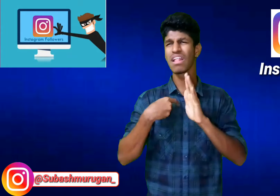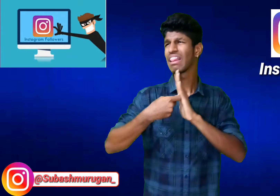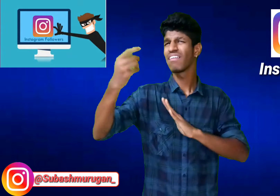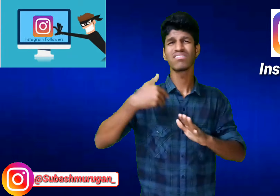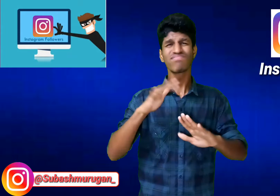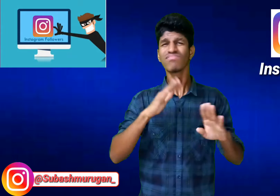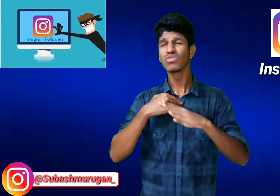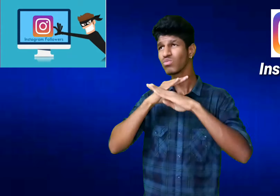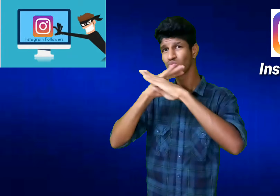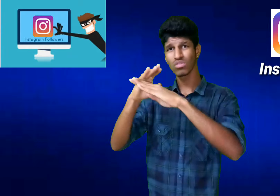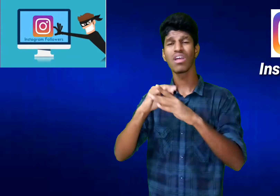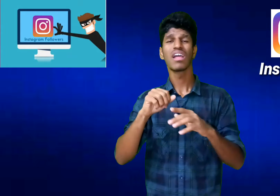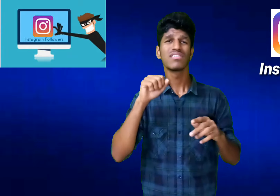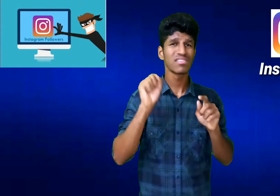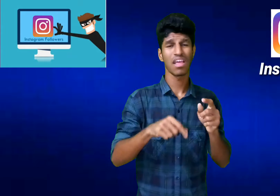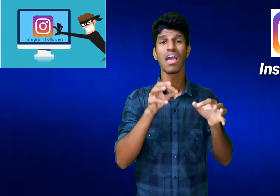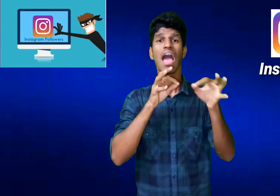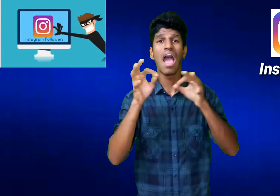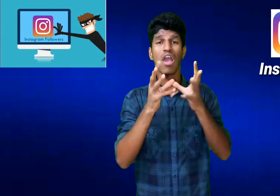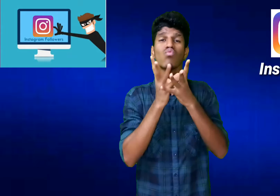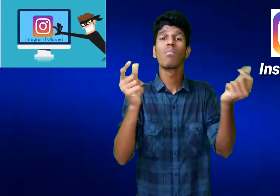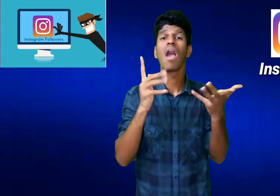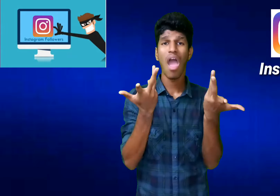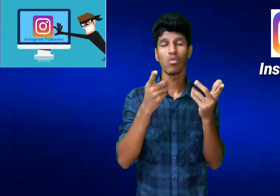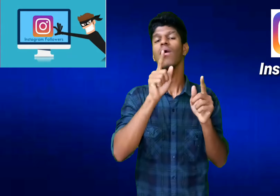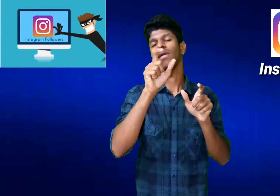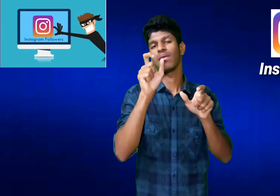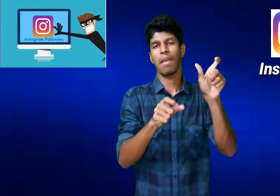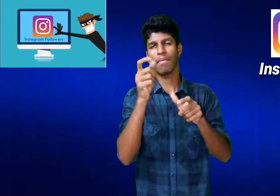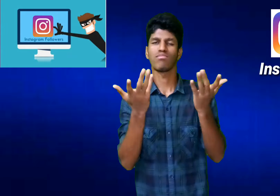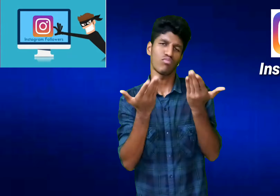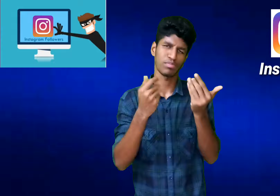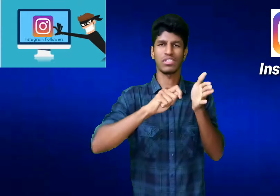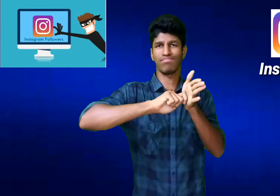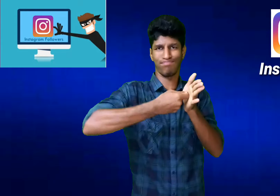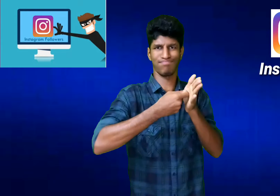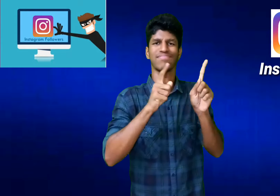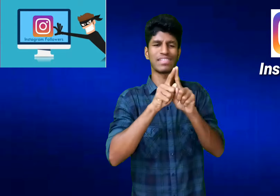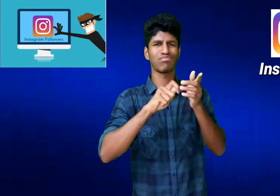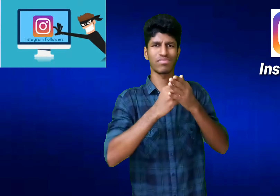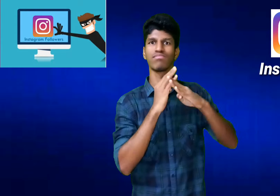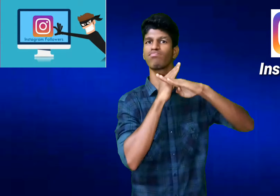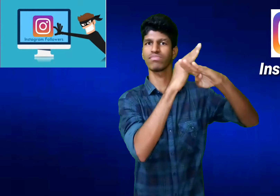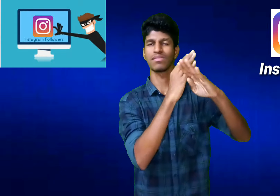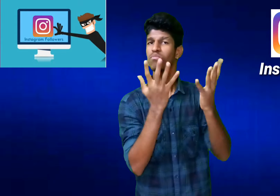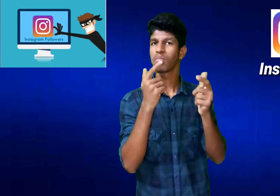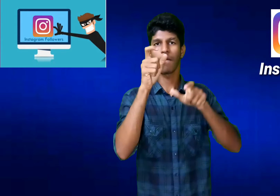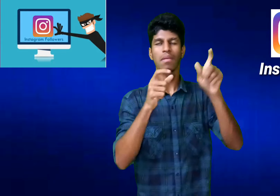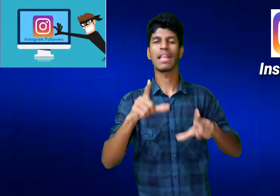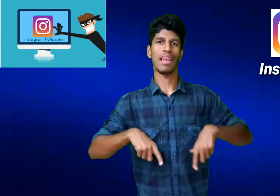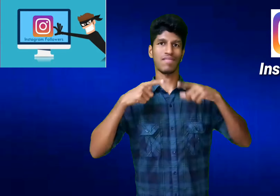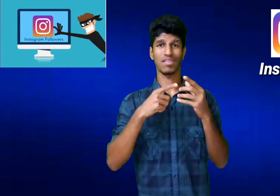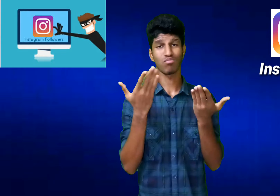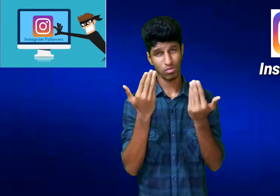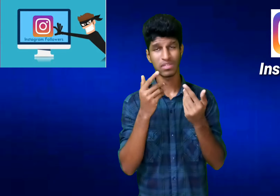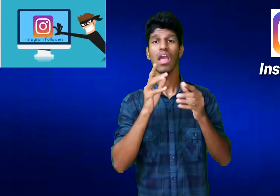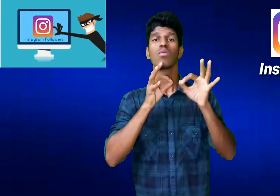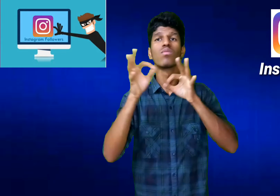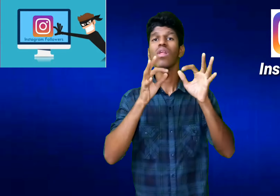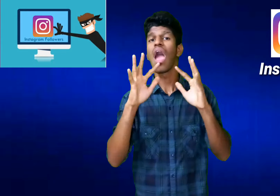cause every time i wake up i feel like it's monday something's going wrong with all the chemicals i've hit my brain all of a sudden i don't look at anything